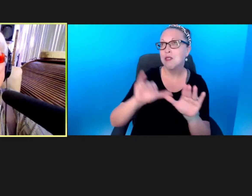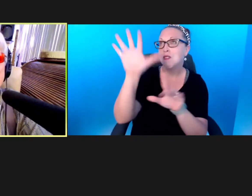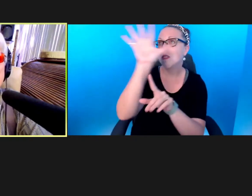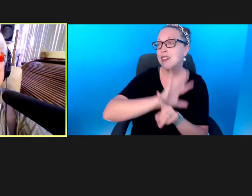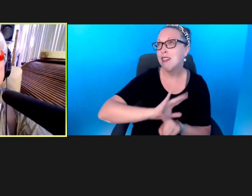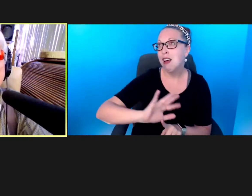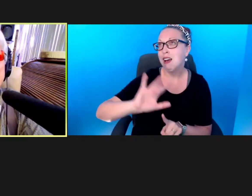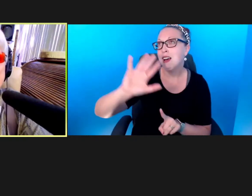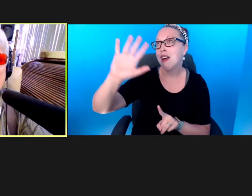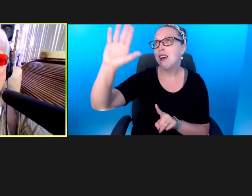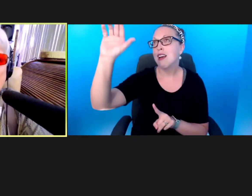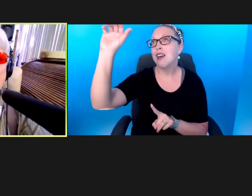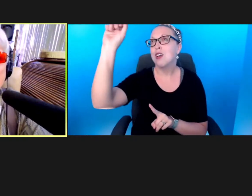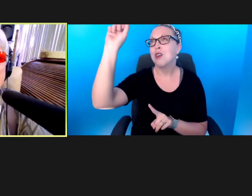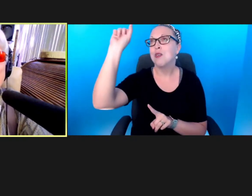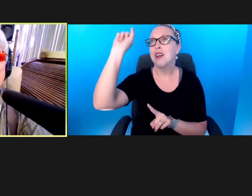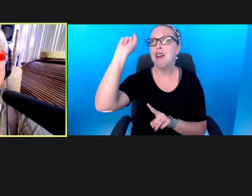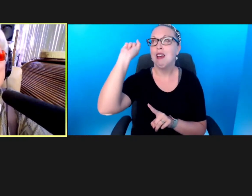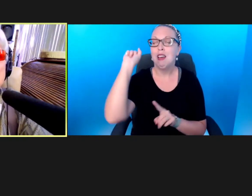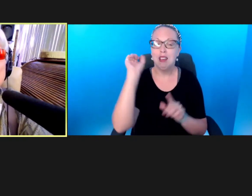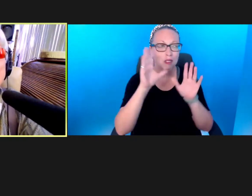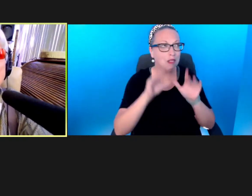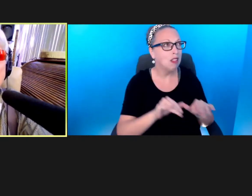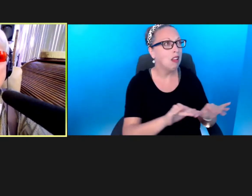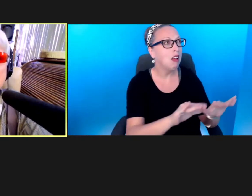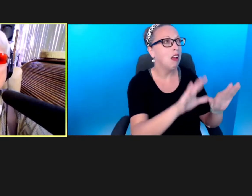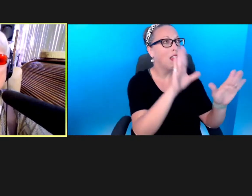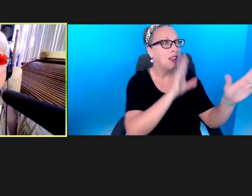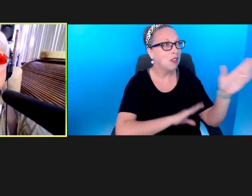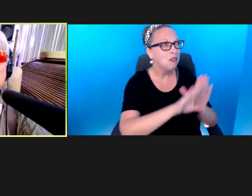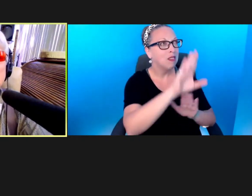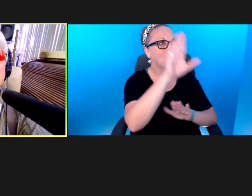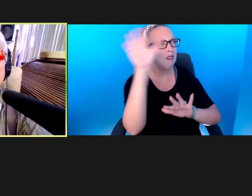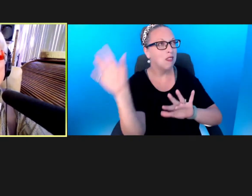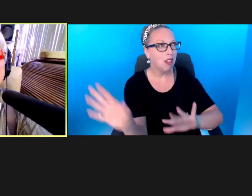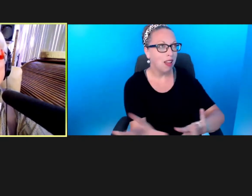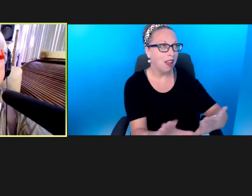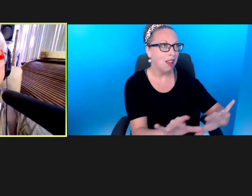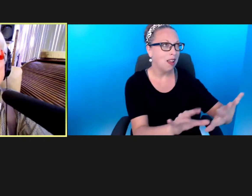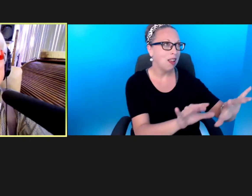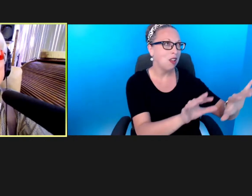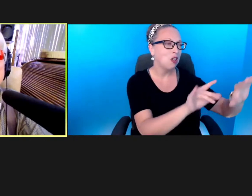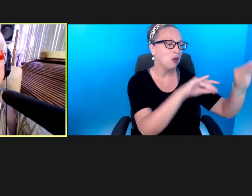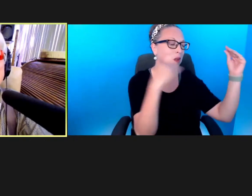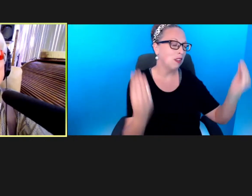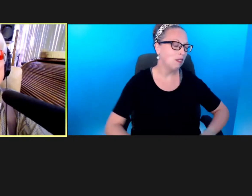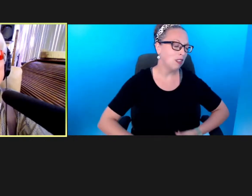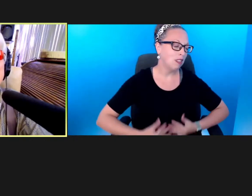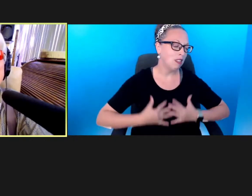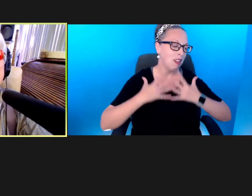fly, fly away, fly, fly.